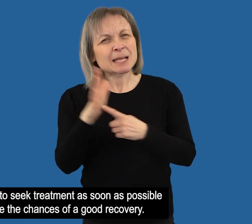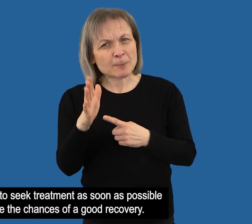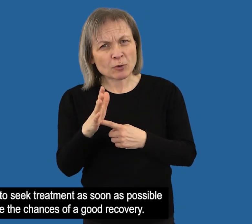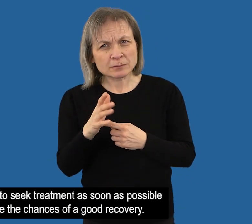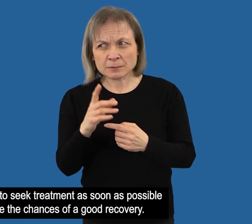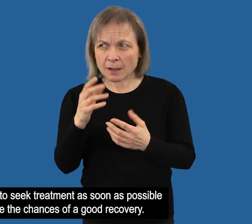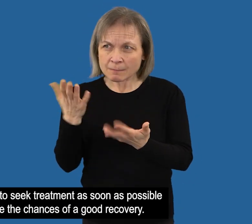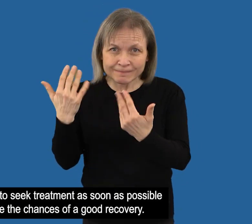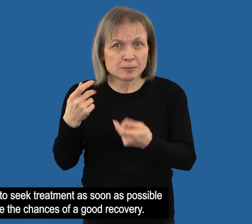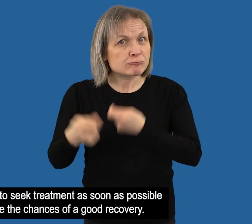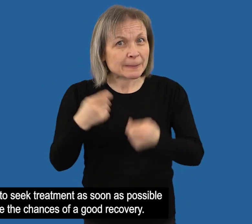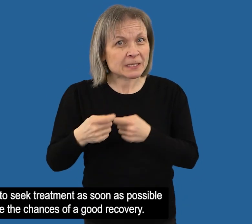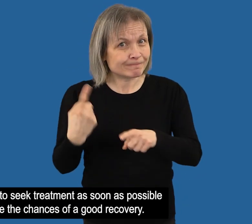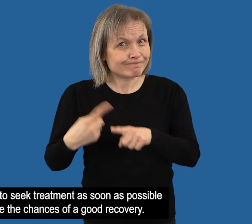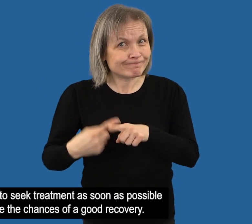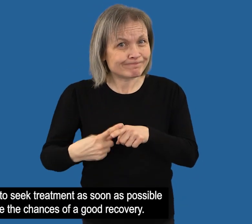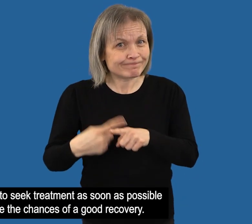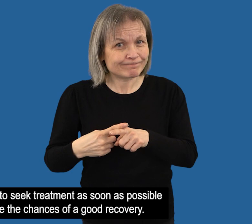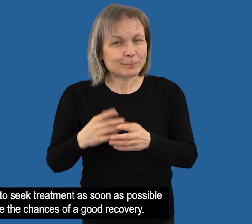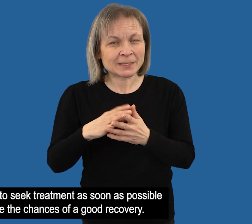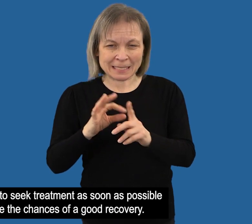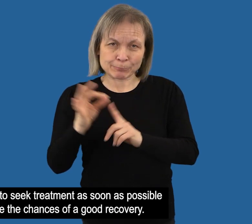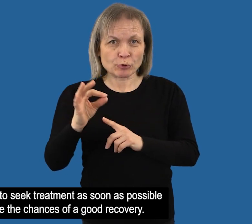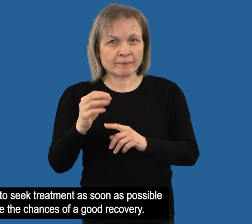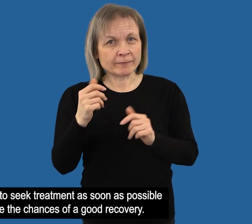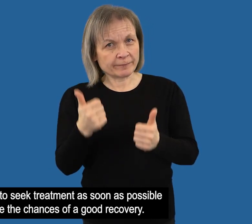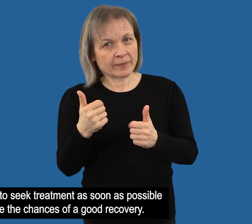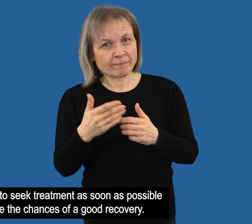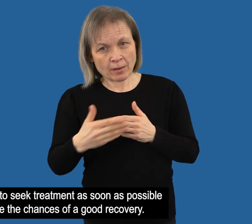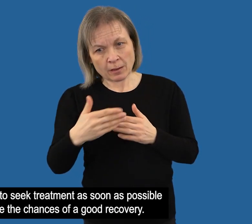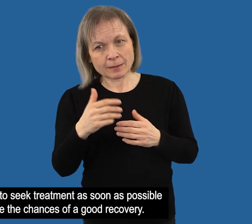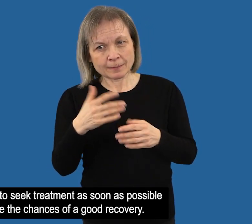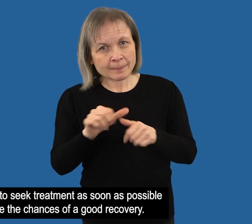important to seek treatment as soon as possible to improve the chances of a good recovery.